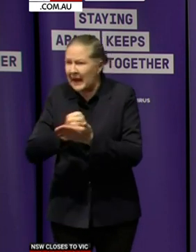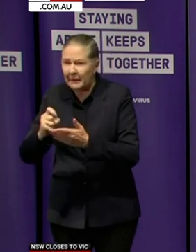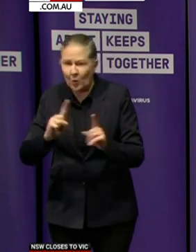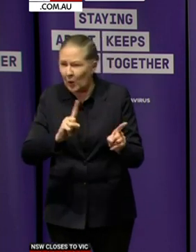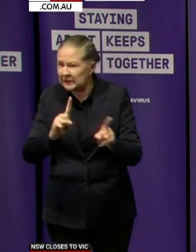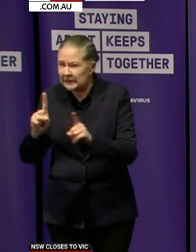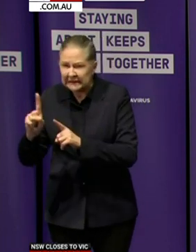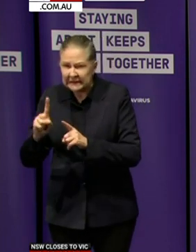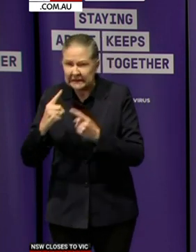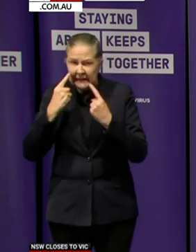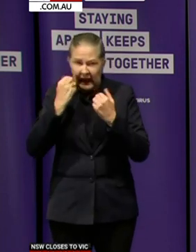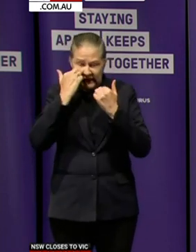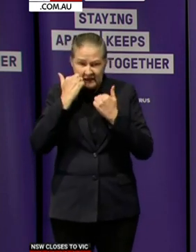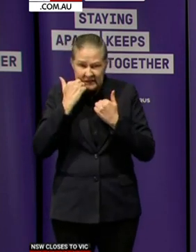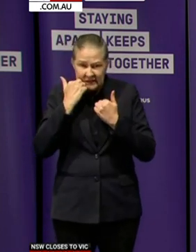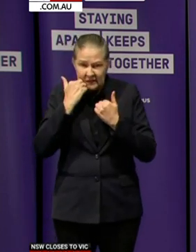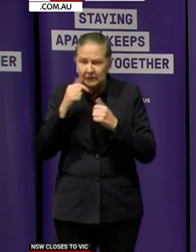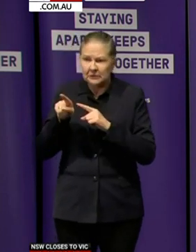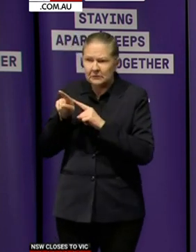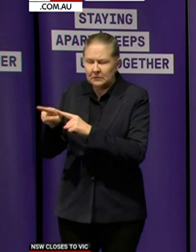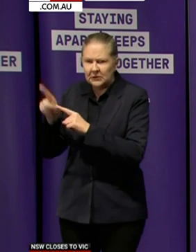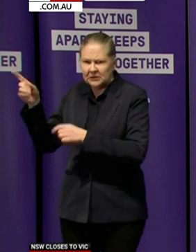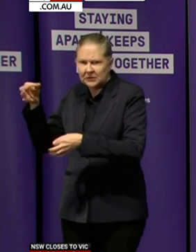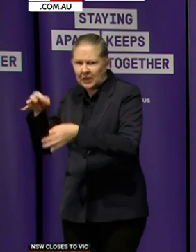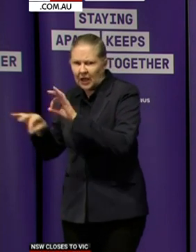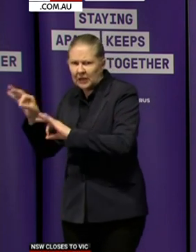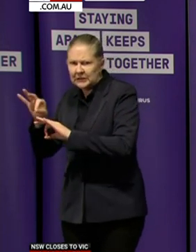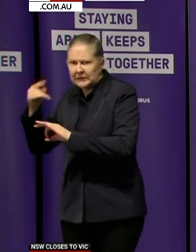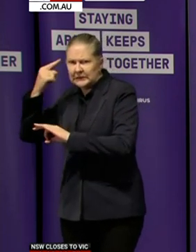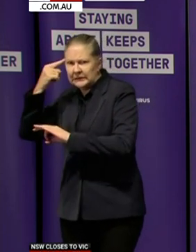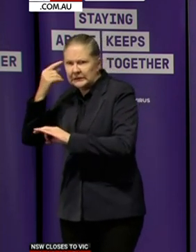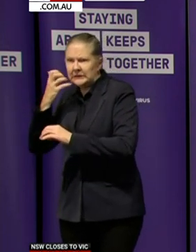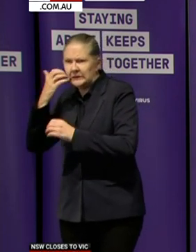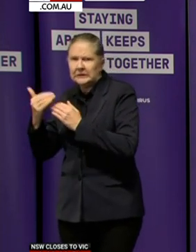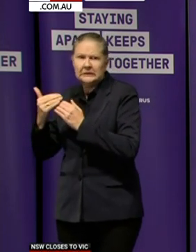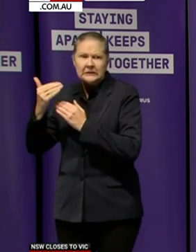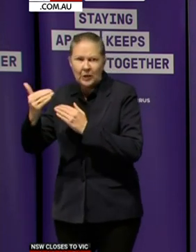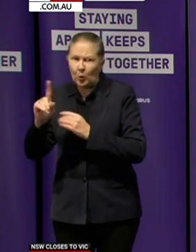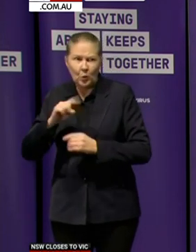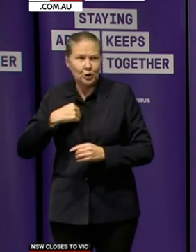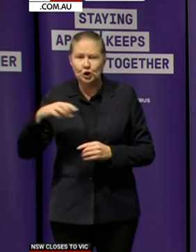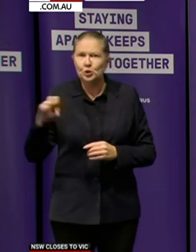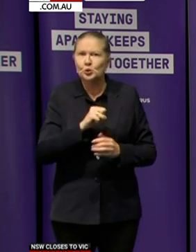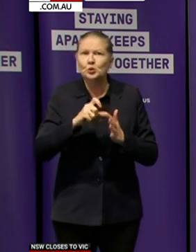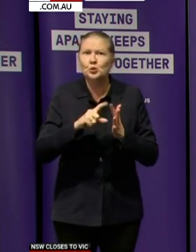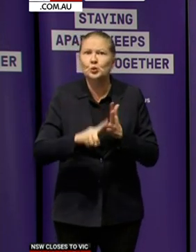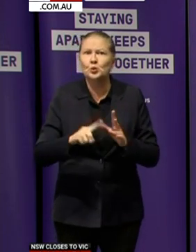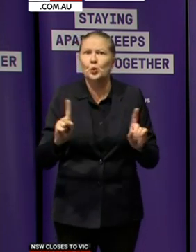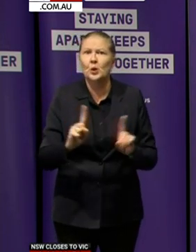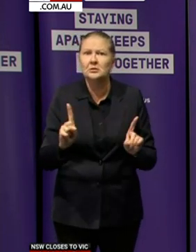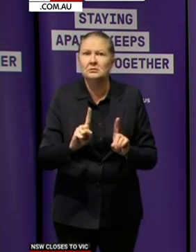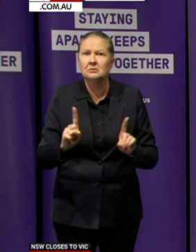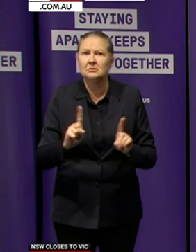best evidence-based, science-based decision about what the next steps should be. If I can run you